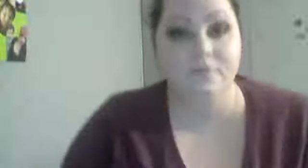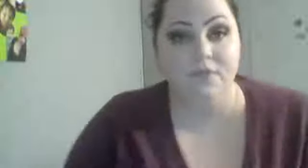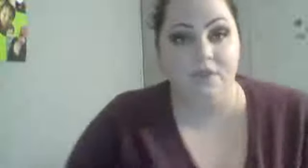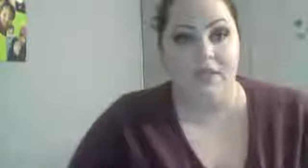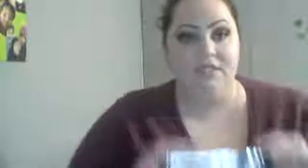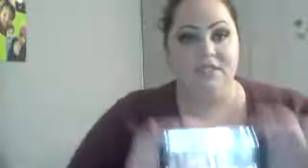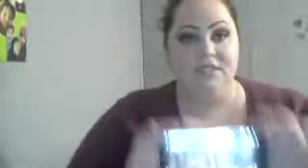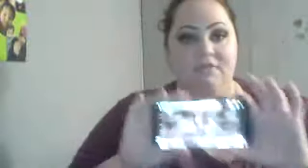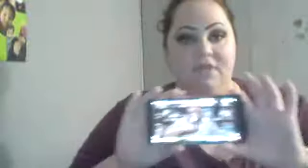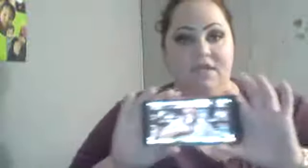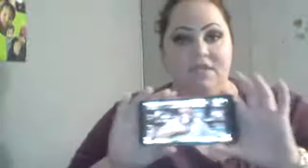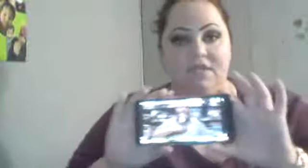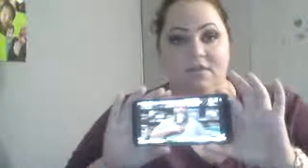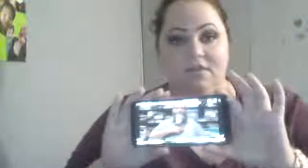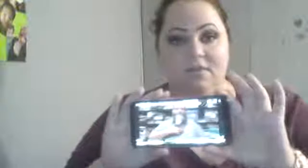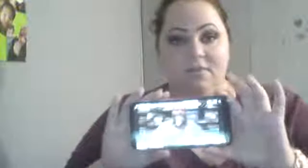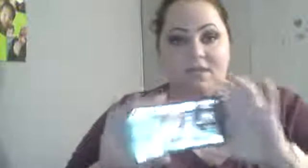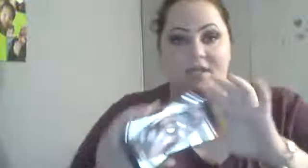Okay, let's see if I cut down on some of the glare.